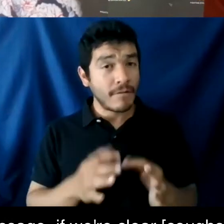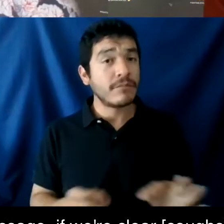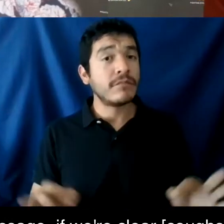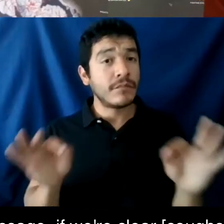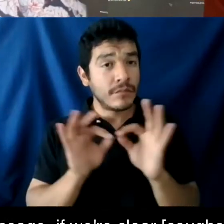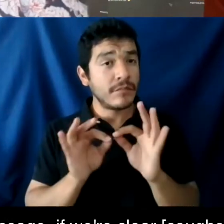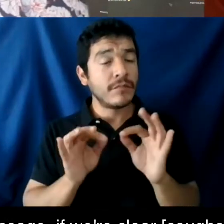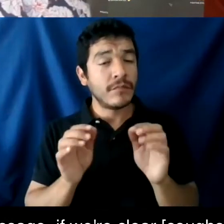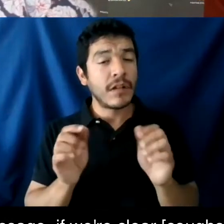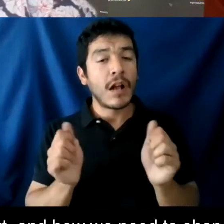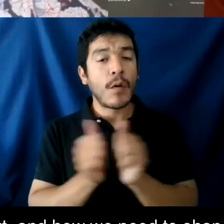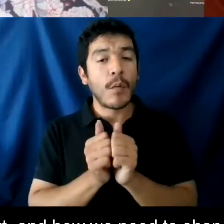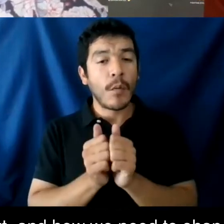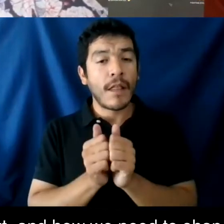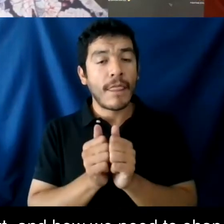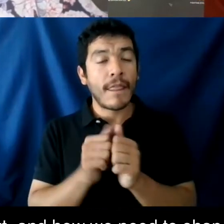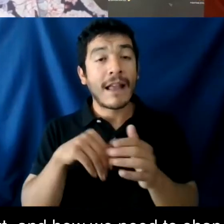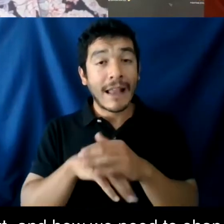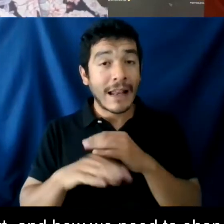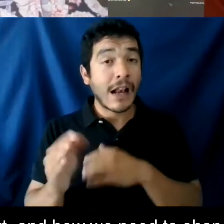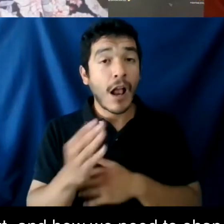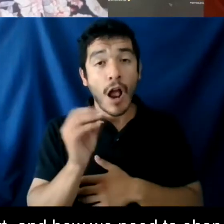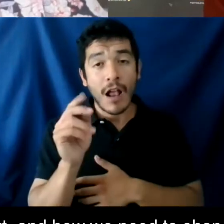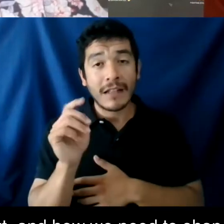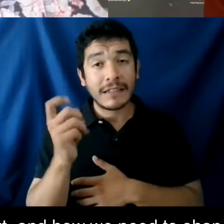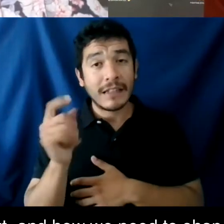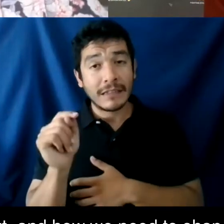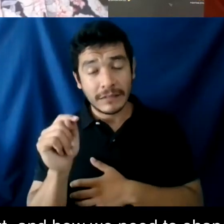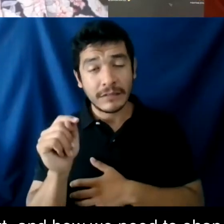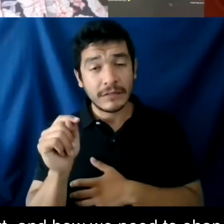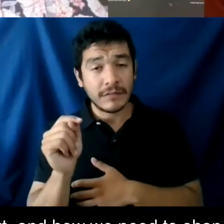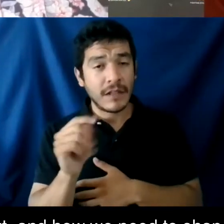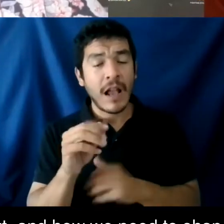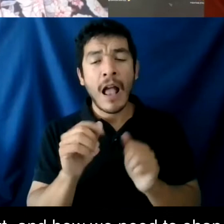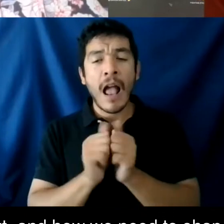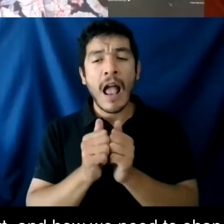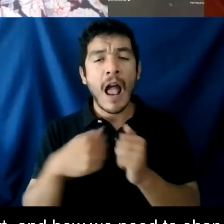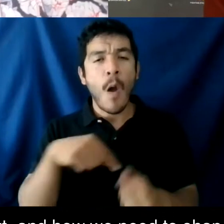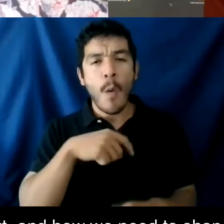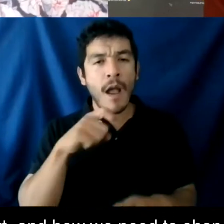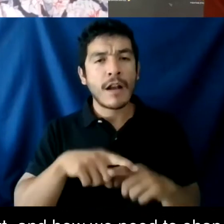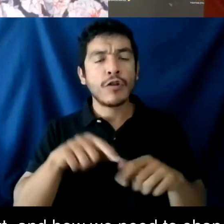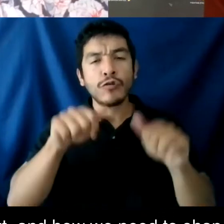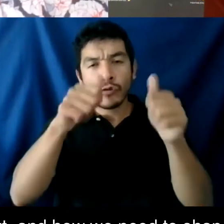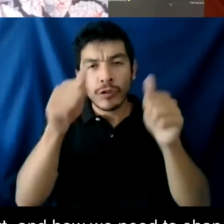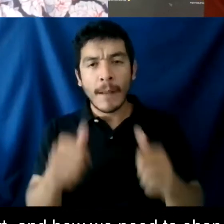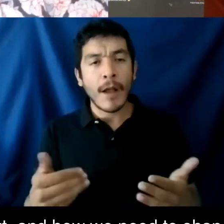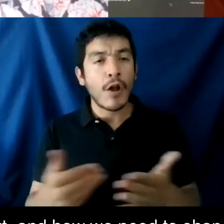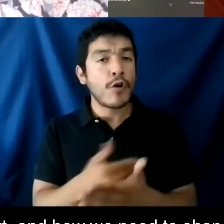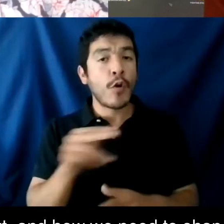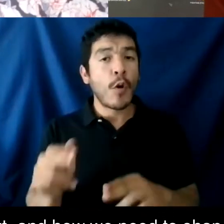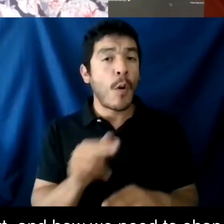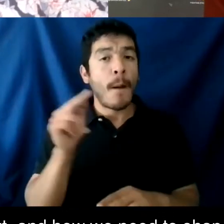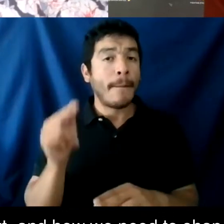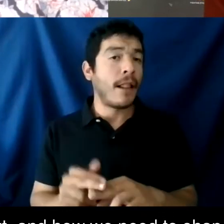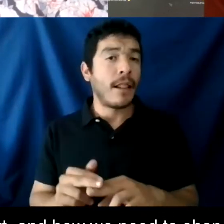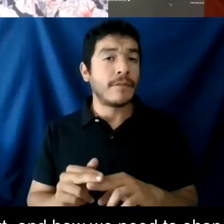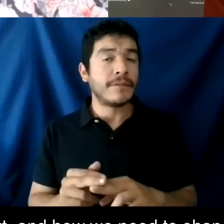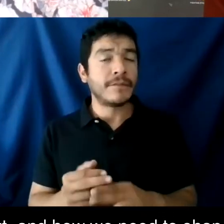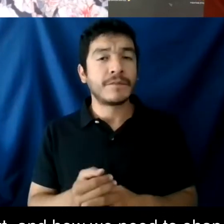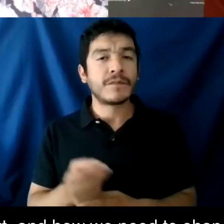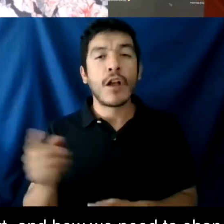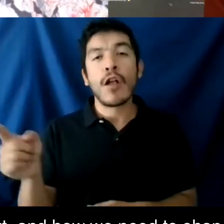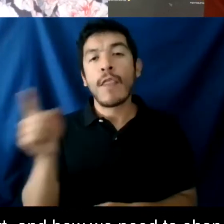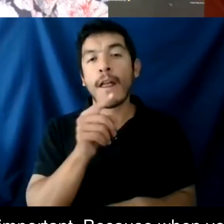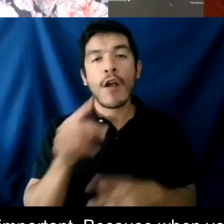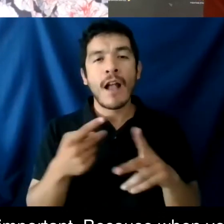with, within this context and how we need to shape the new normal. Those are the